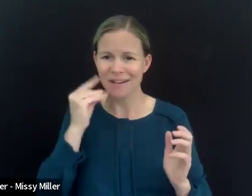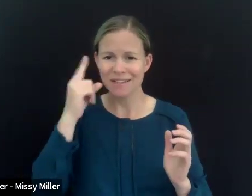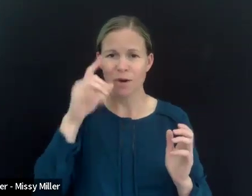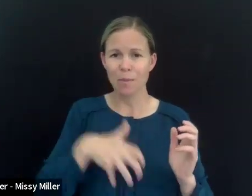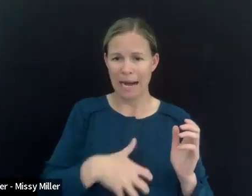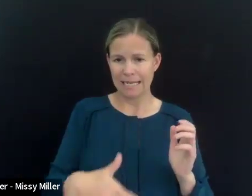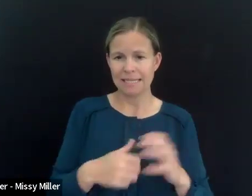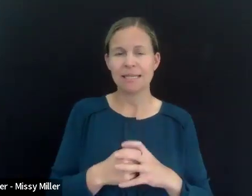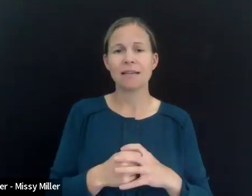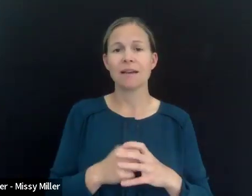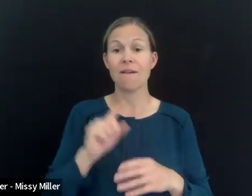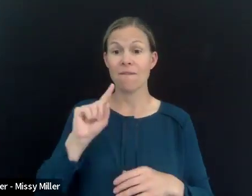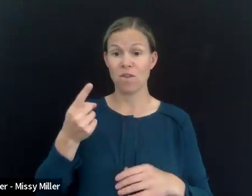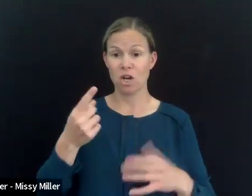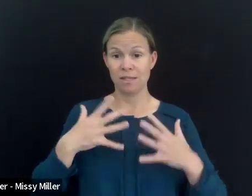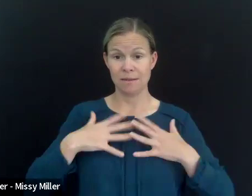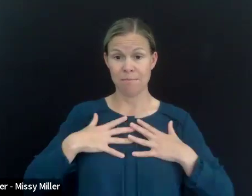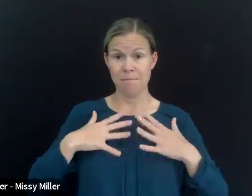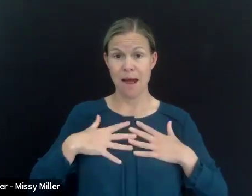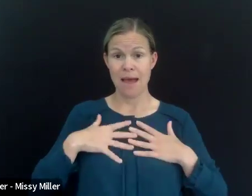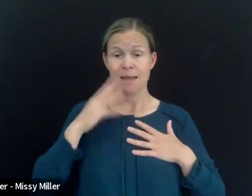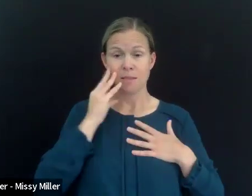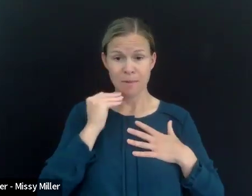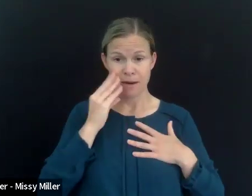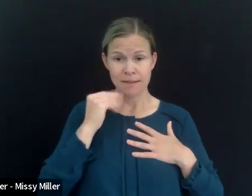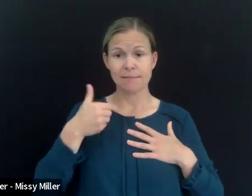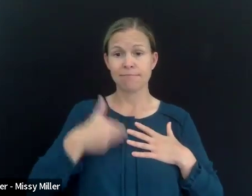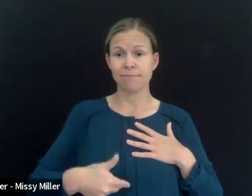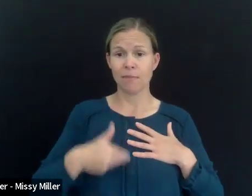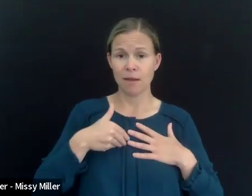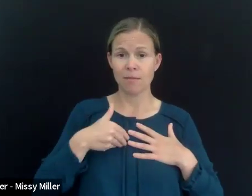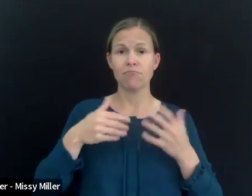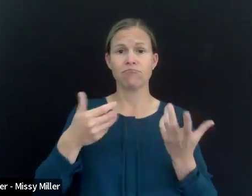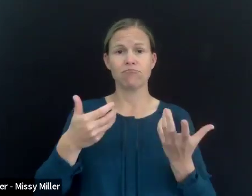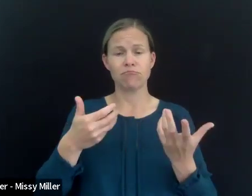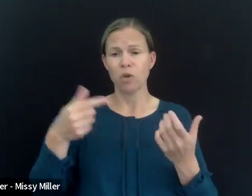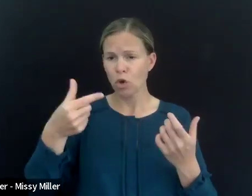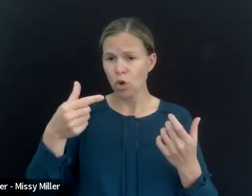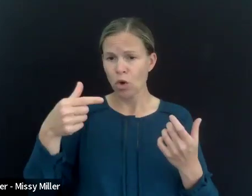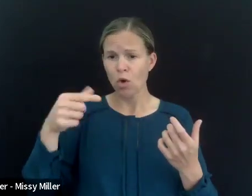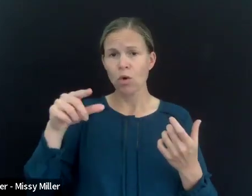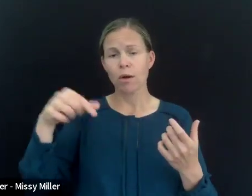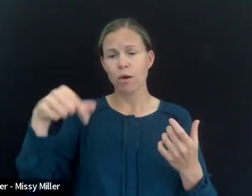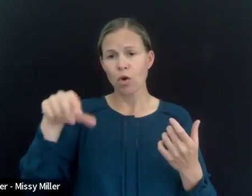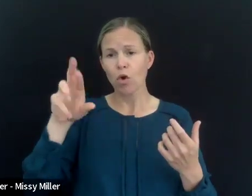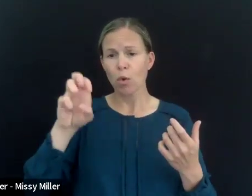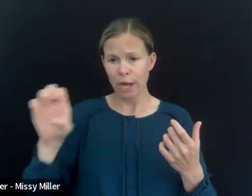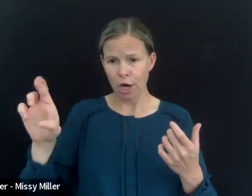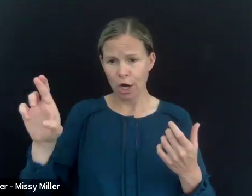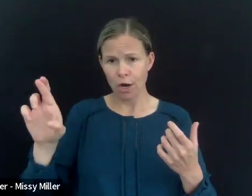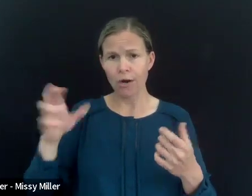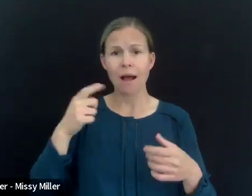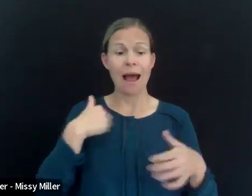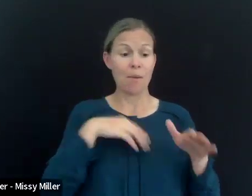own experience as a queer, genderqueer person who gave birth with the support of a midwife at